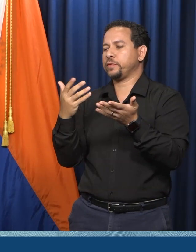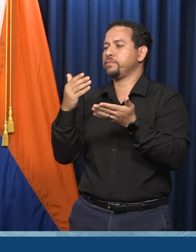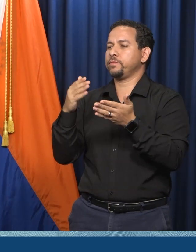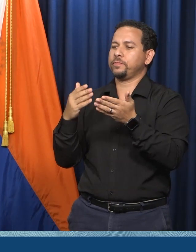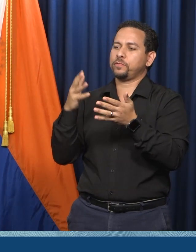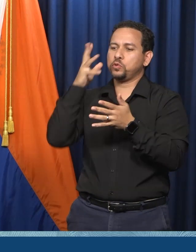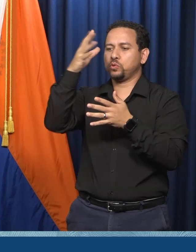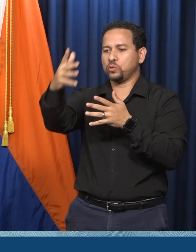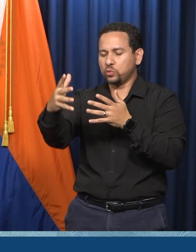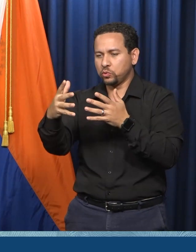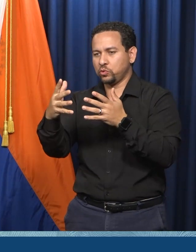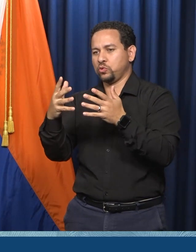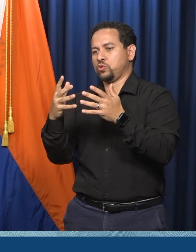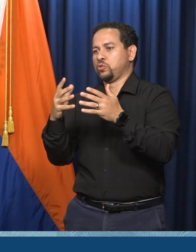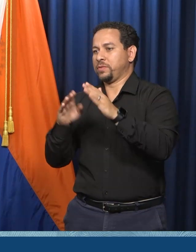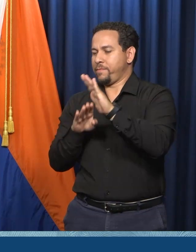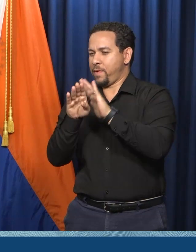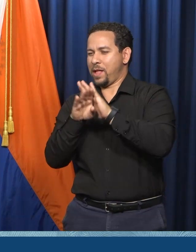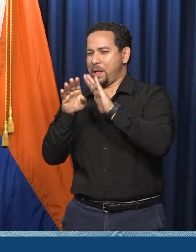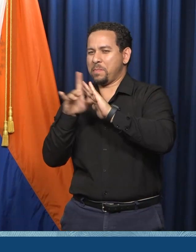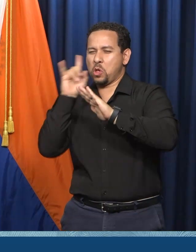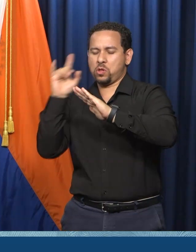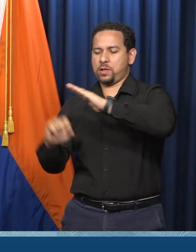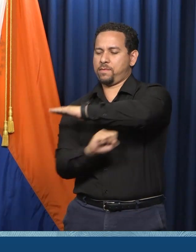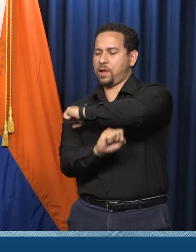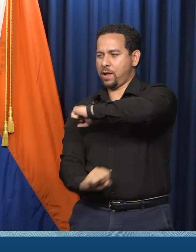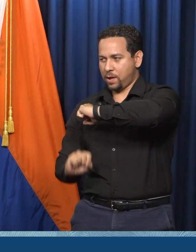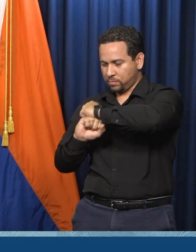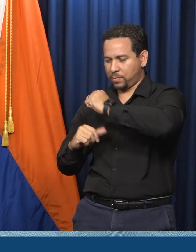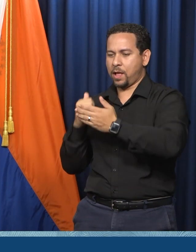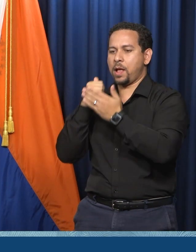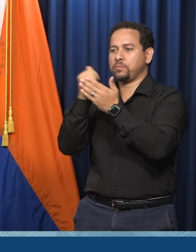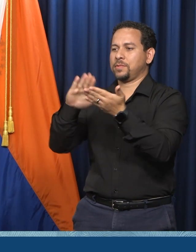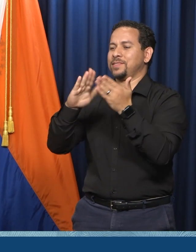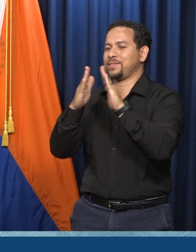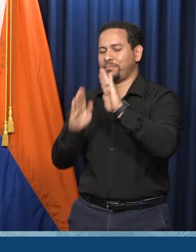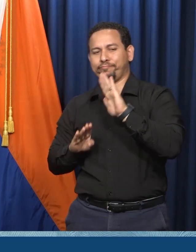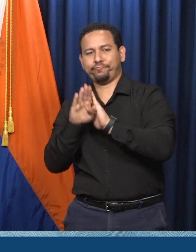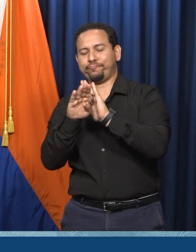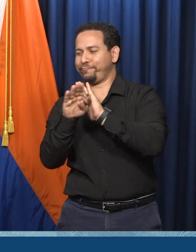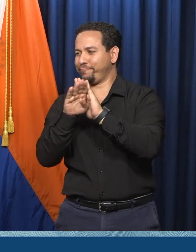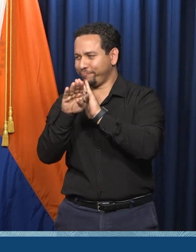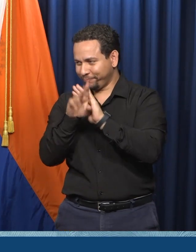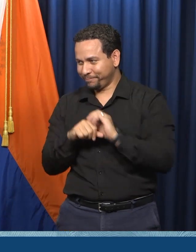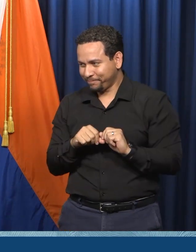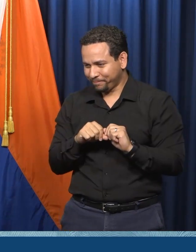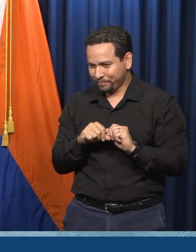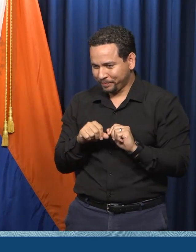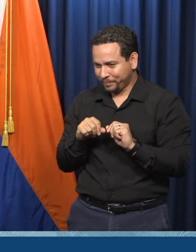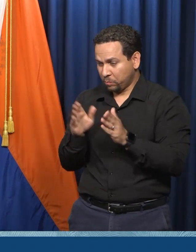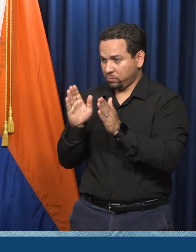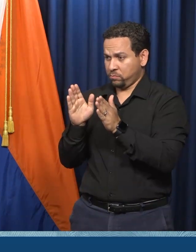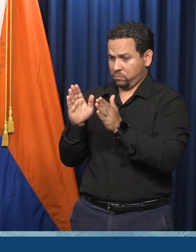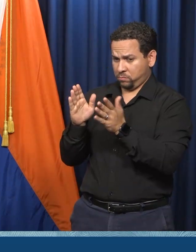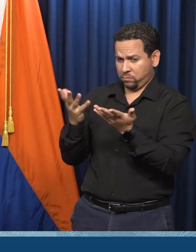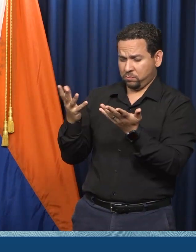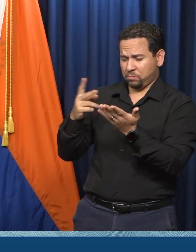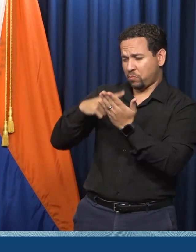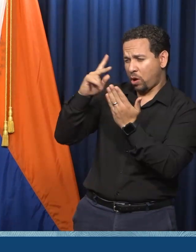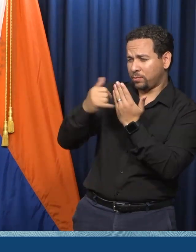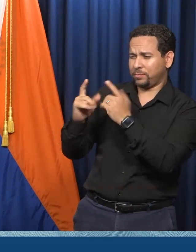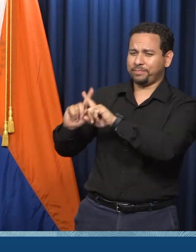development and our vision for the town. We have multiple projects that are ongoing. We've had various